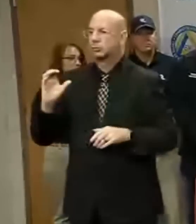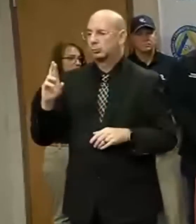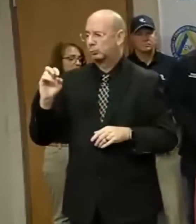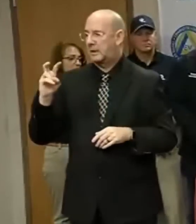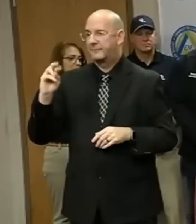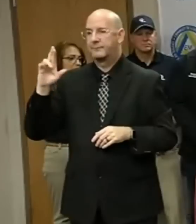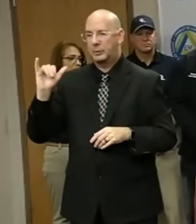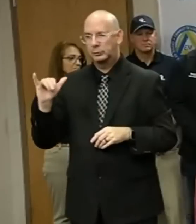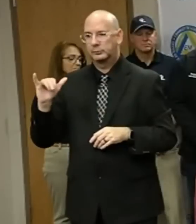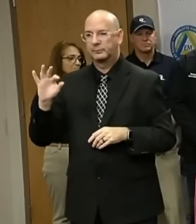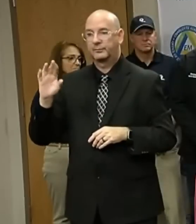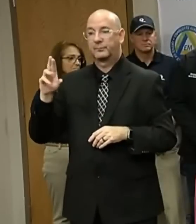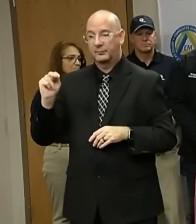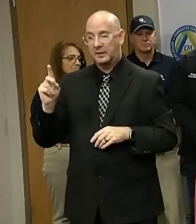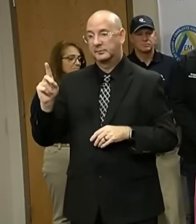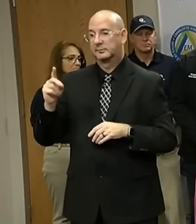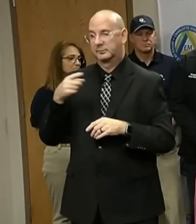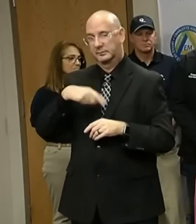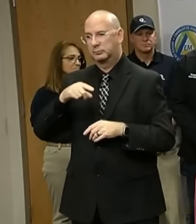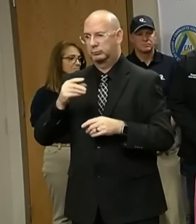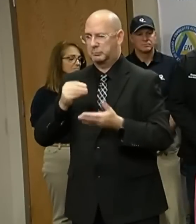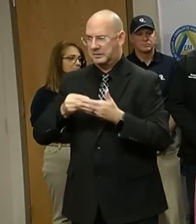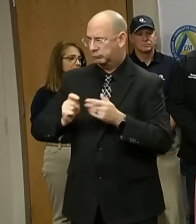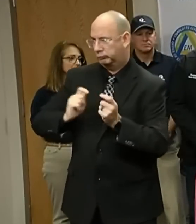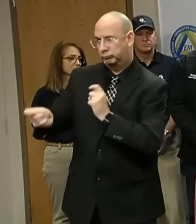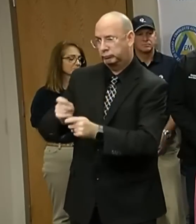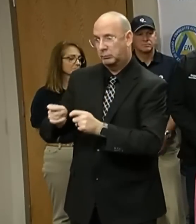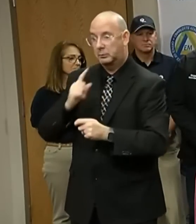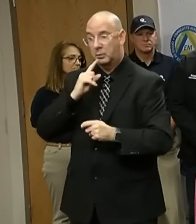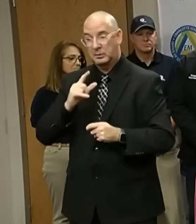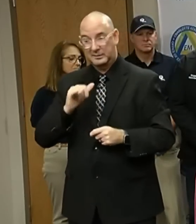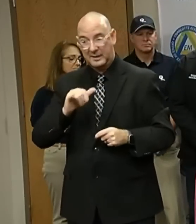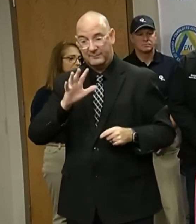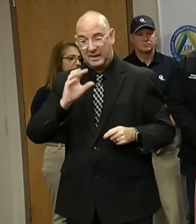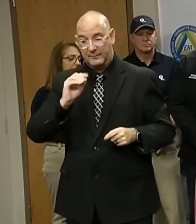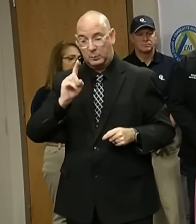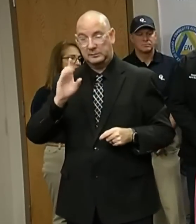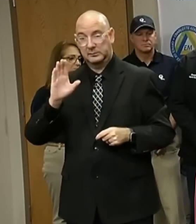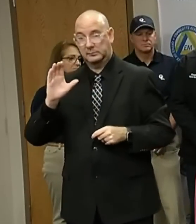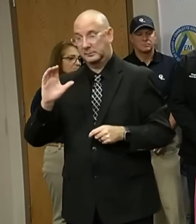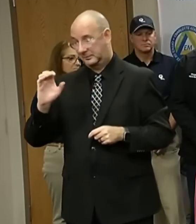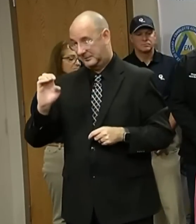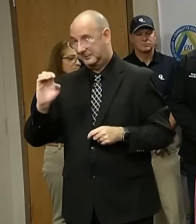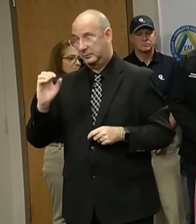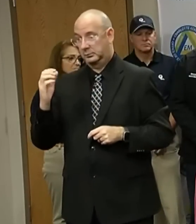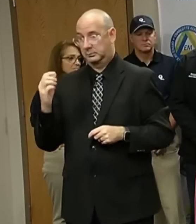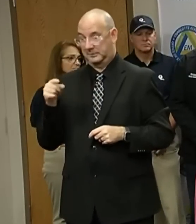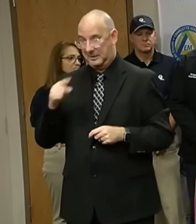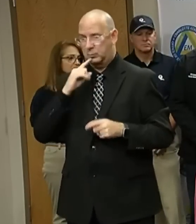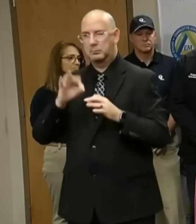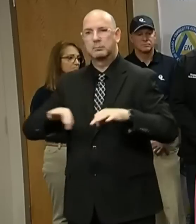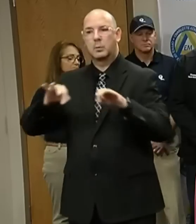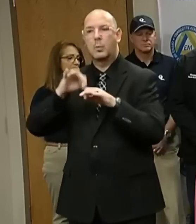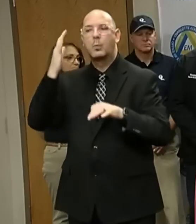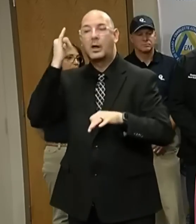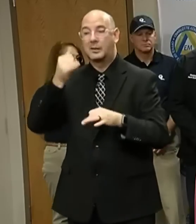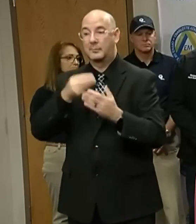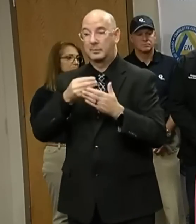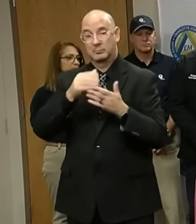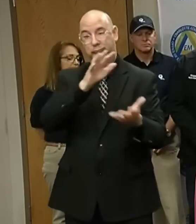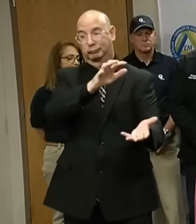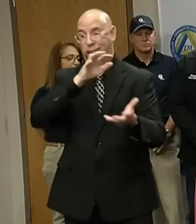disasterrecoveryfund.org. You can donate there. It's a 501c3. Why that's important, again, is because we can take those resources